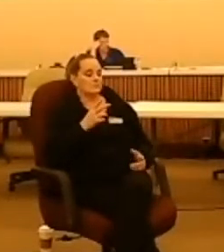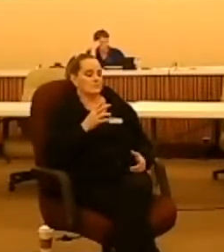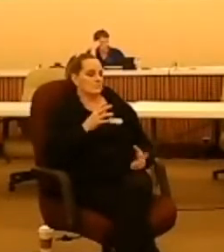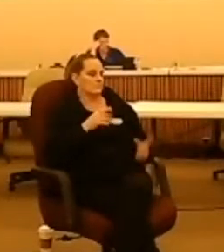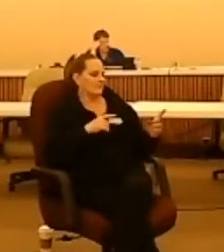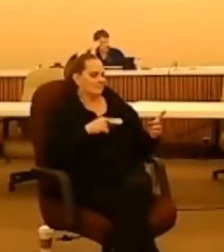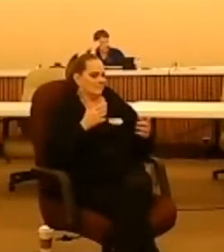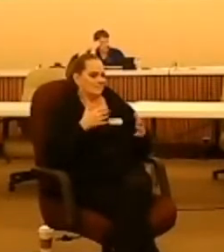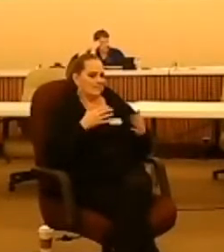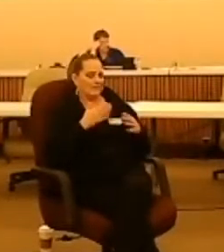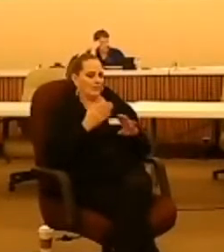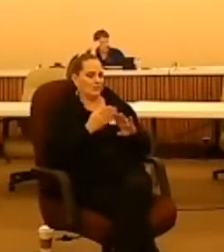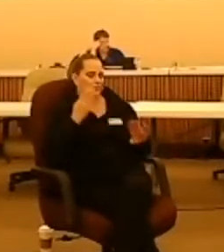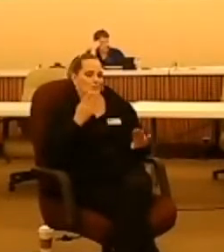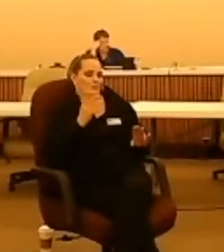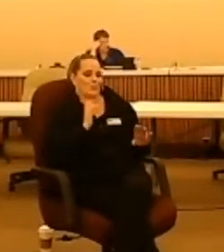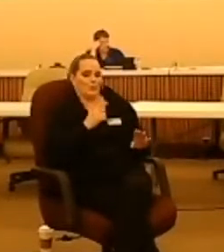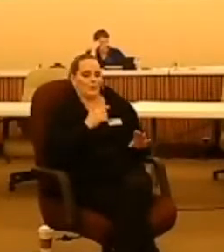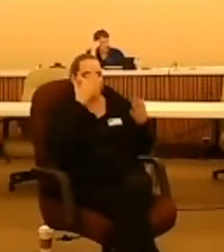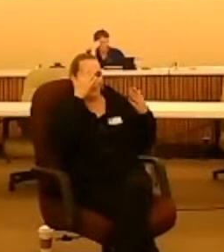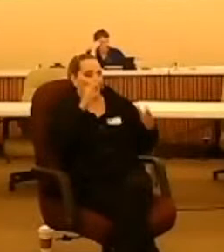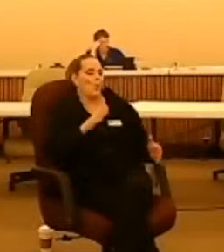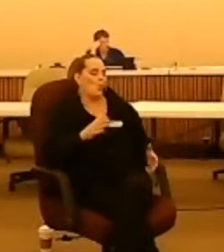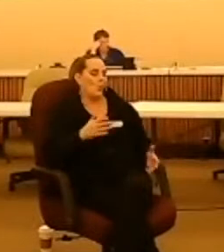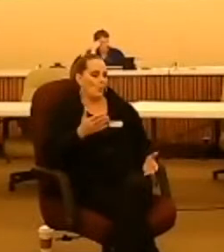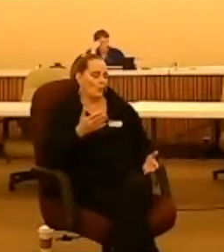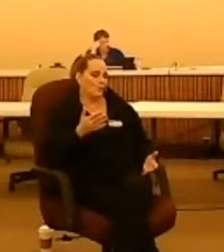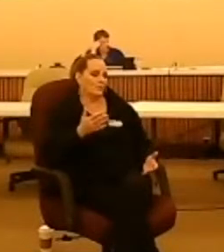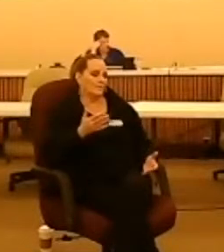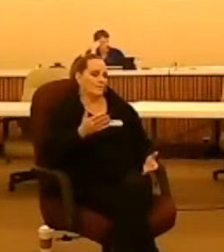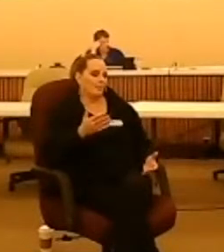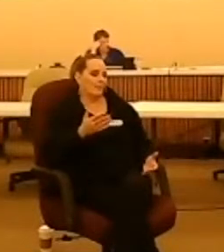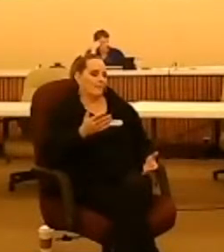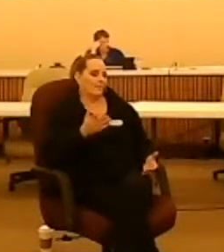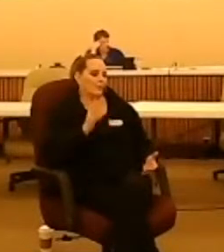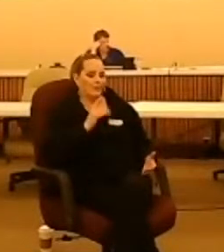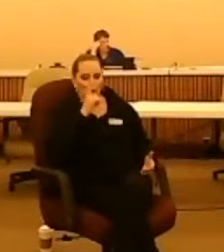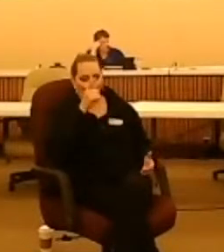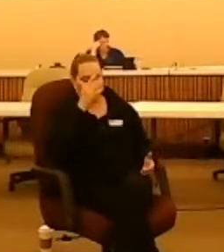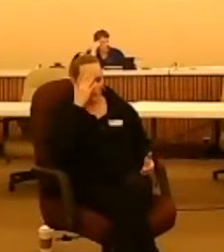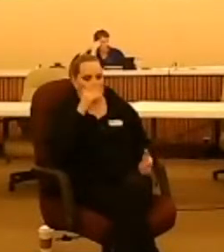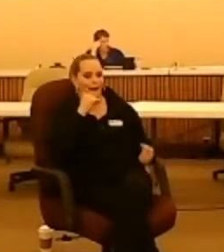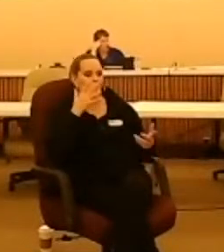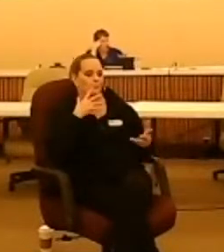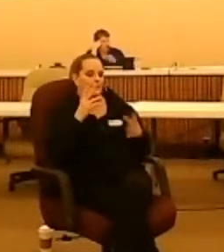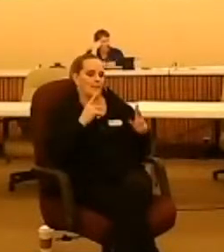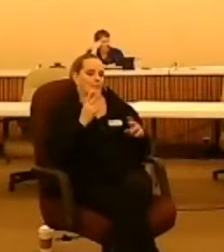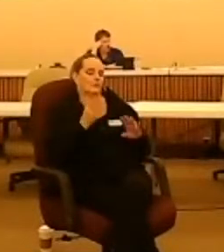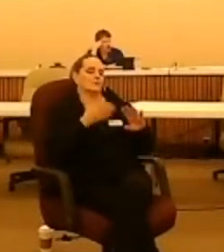you don't know how many people would take the shuttle.